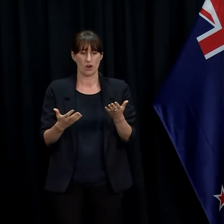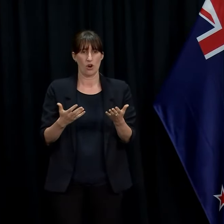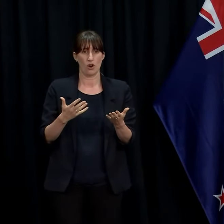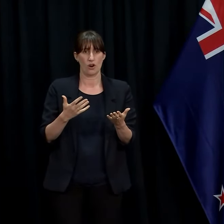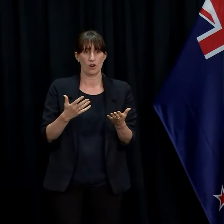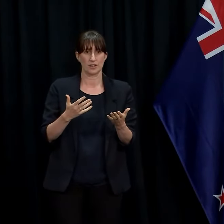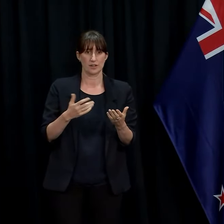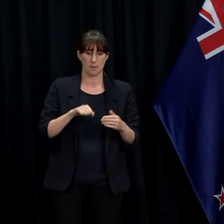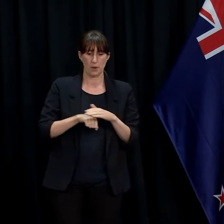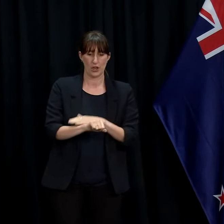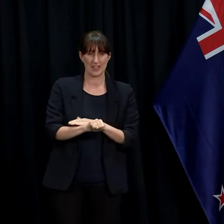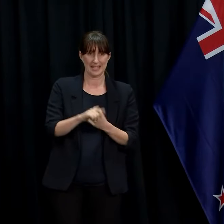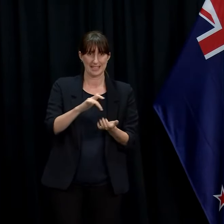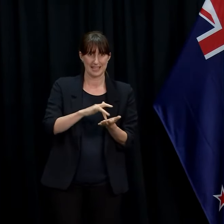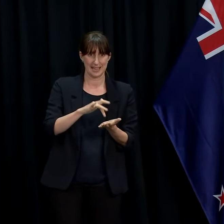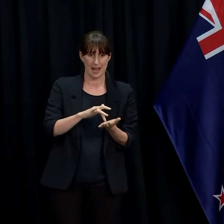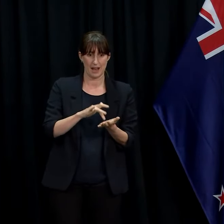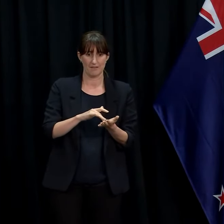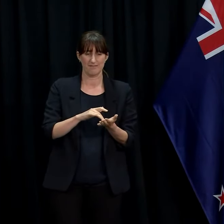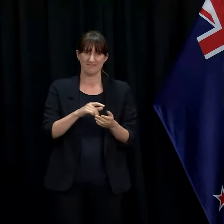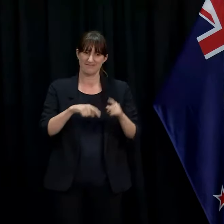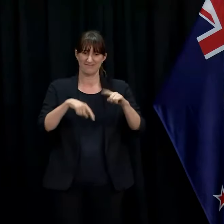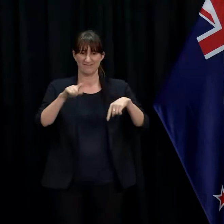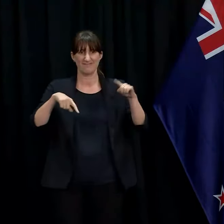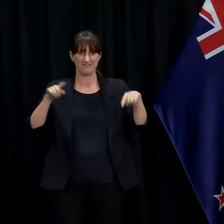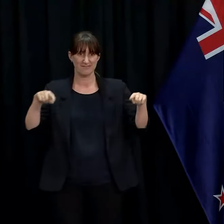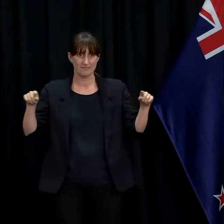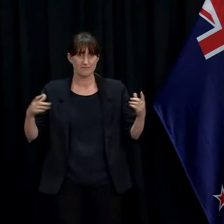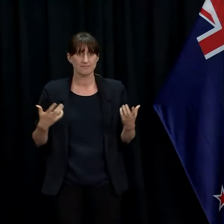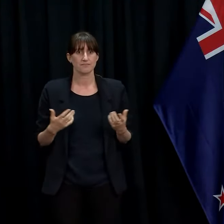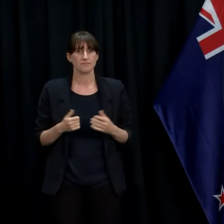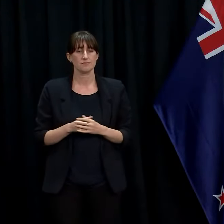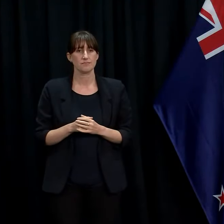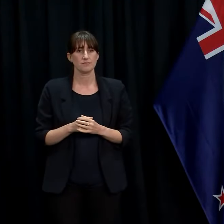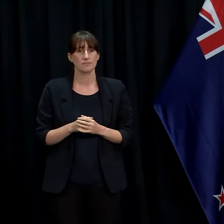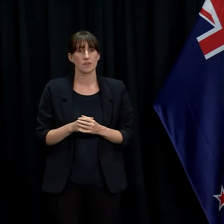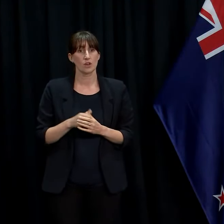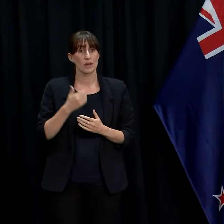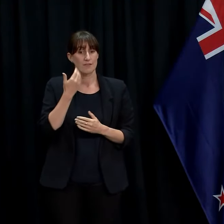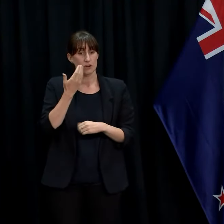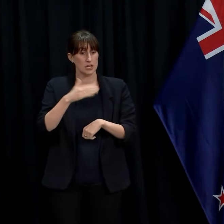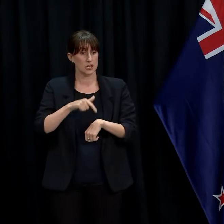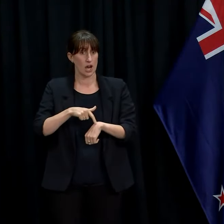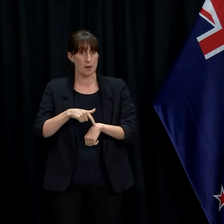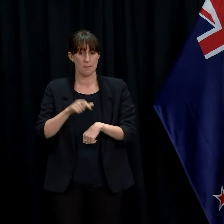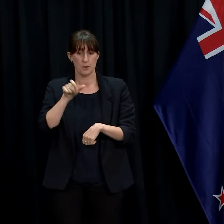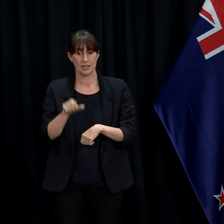risk assessment made in each case of a visitor coming into hospital about what the